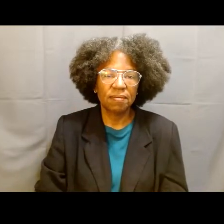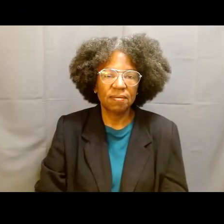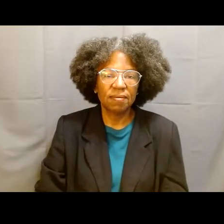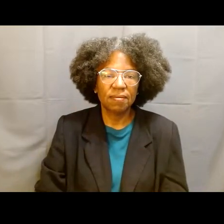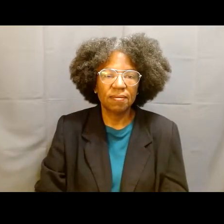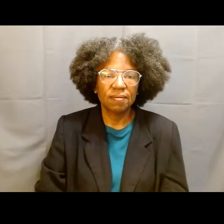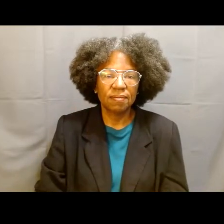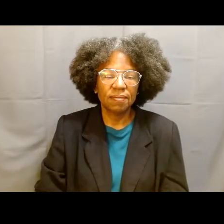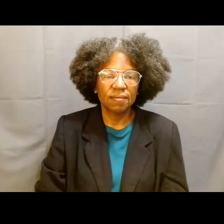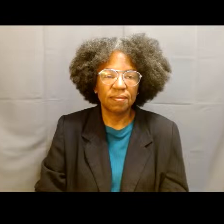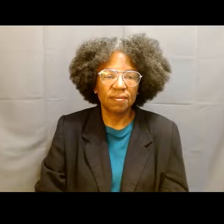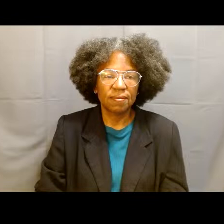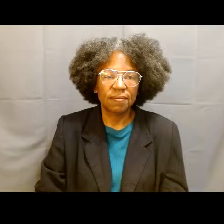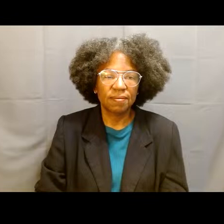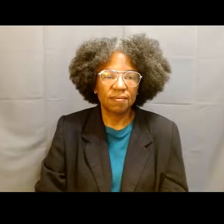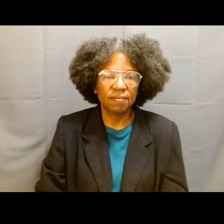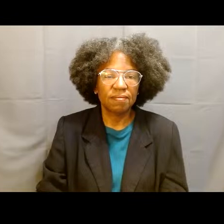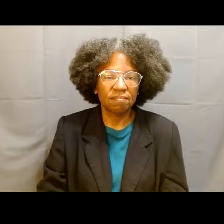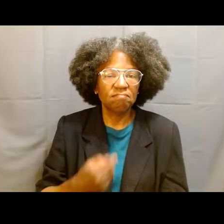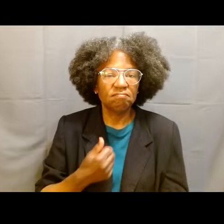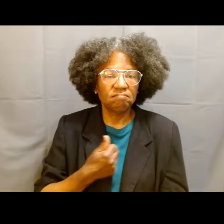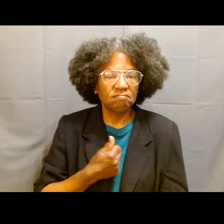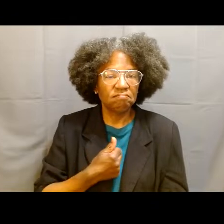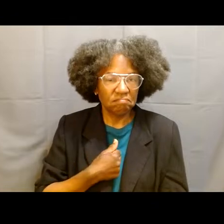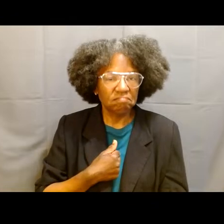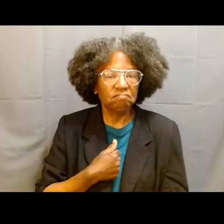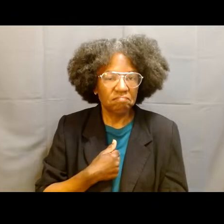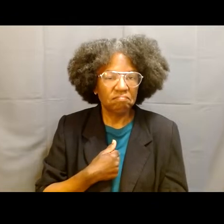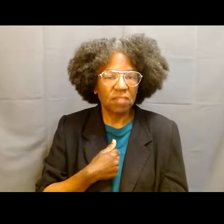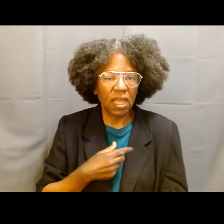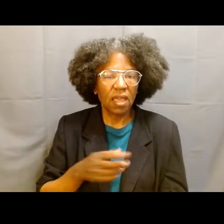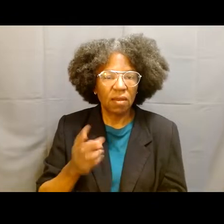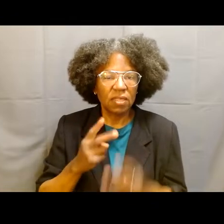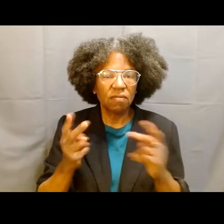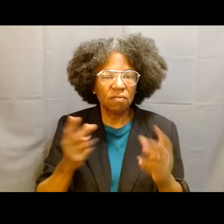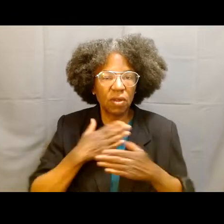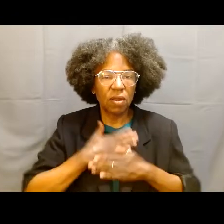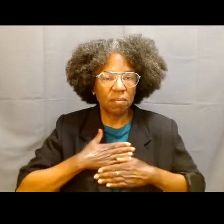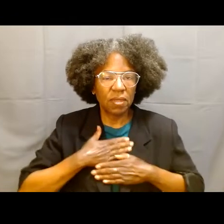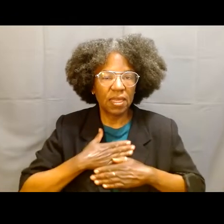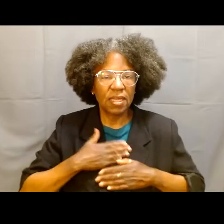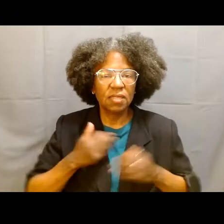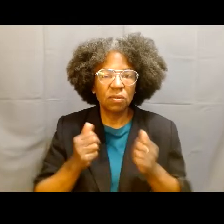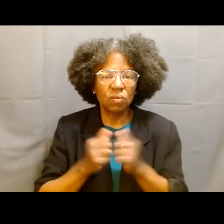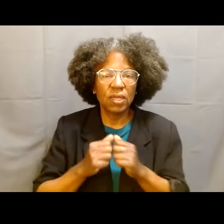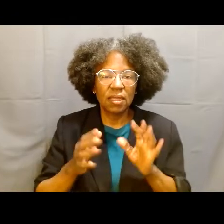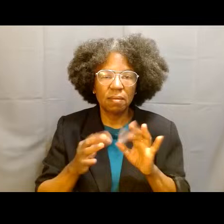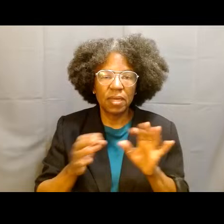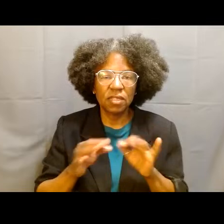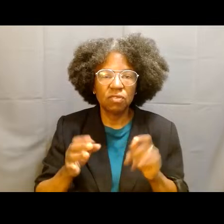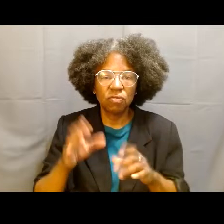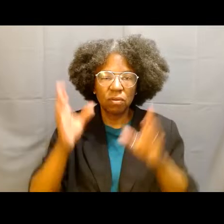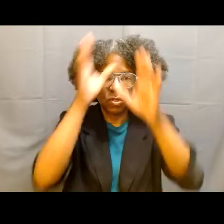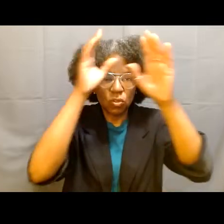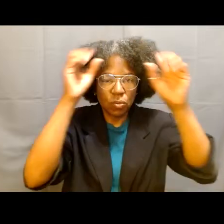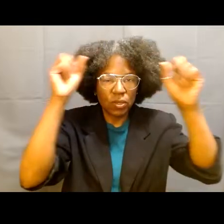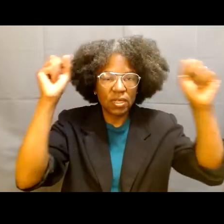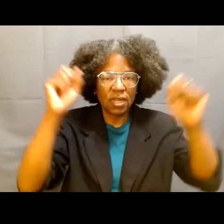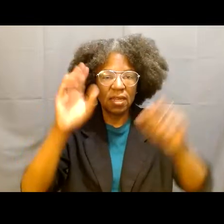I too was very pleased with the message that that Superintendent Booker sent out about